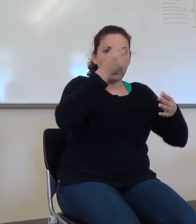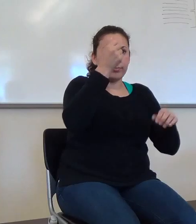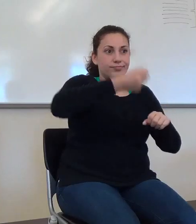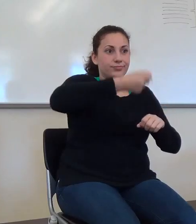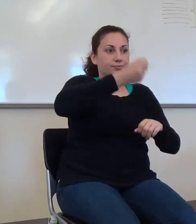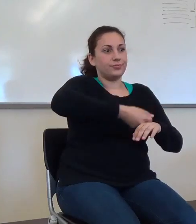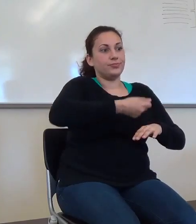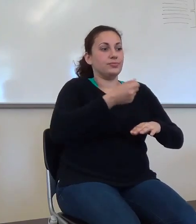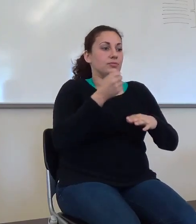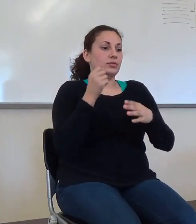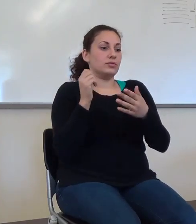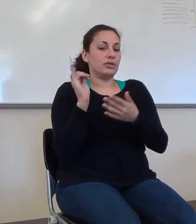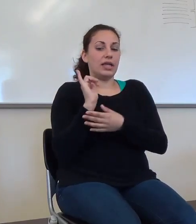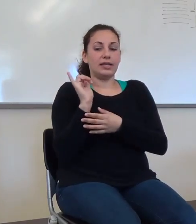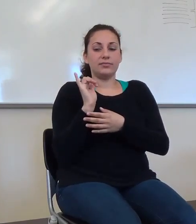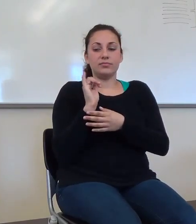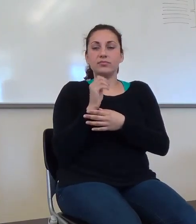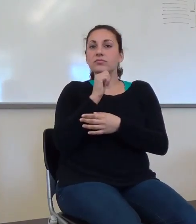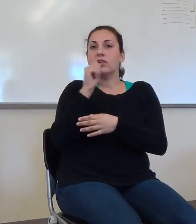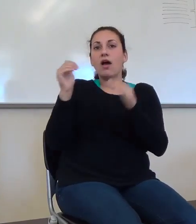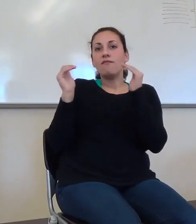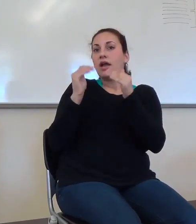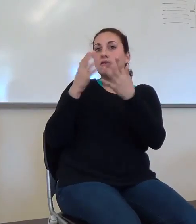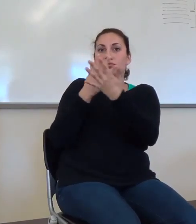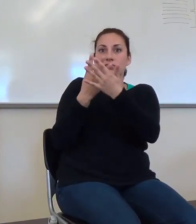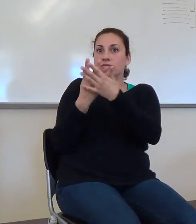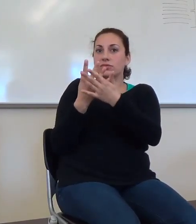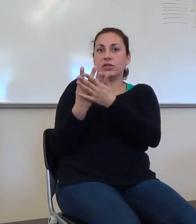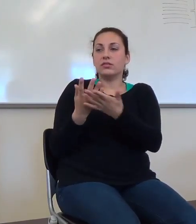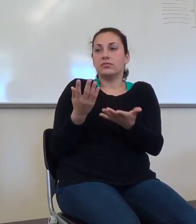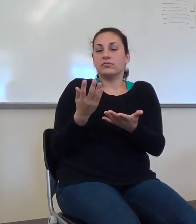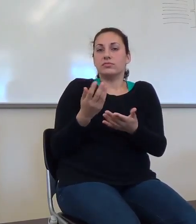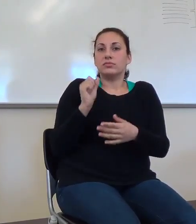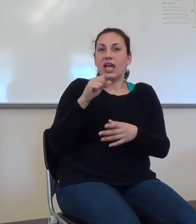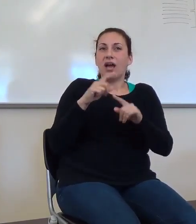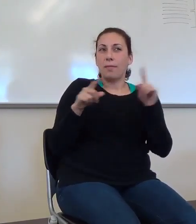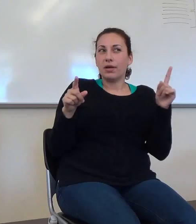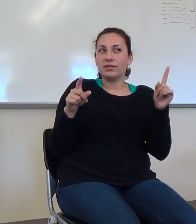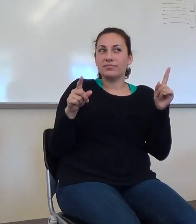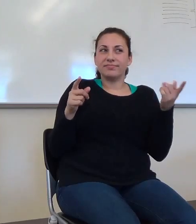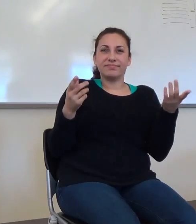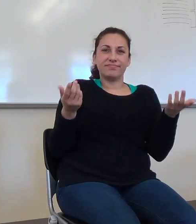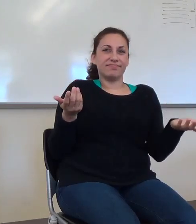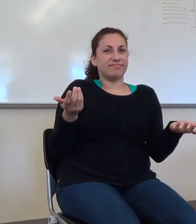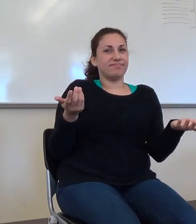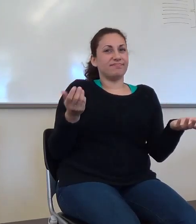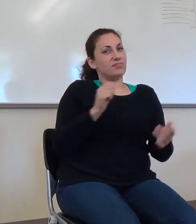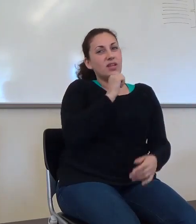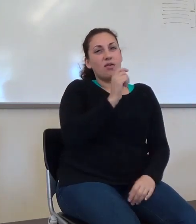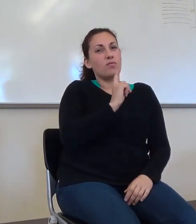refers to human rights, okay? The release of this woman refers to human rights, okay?